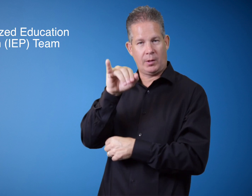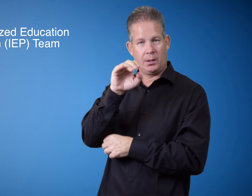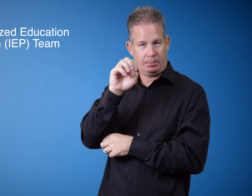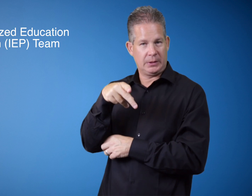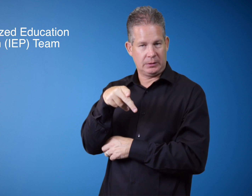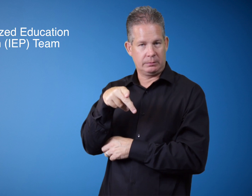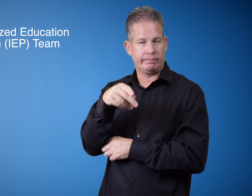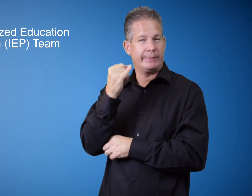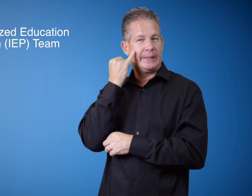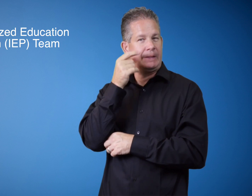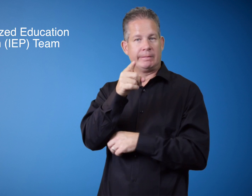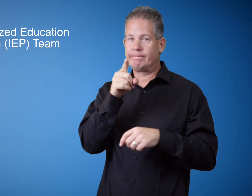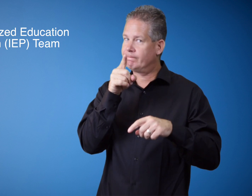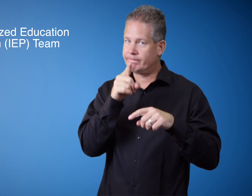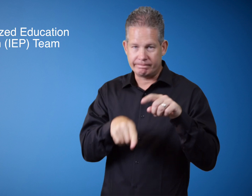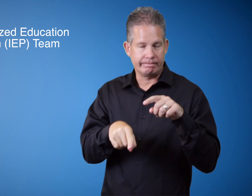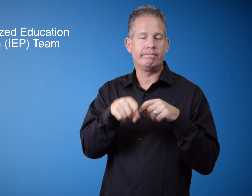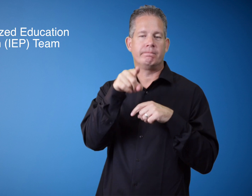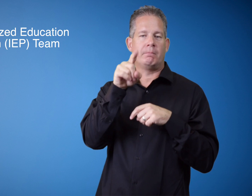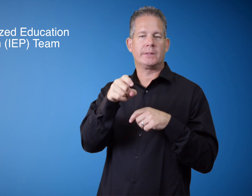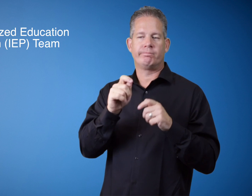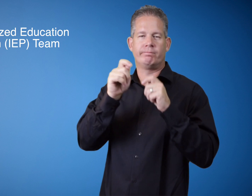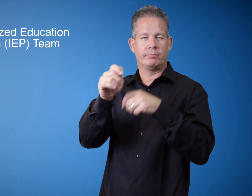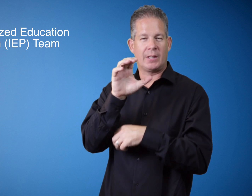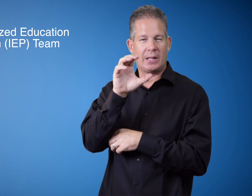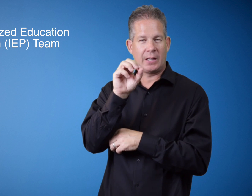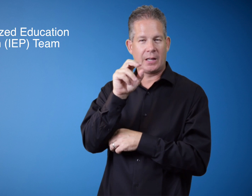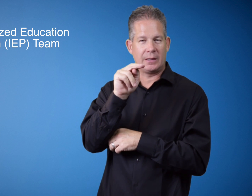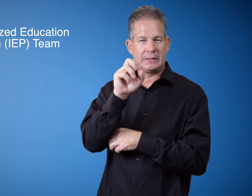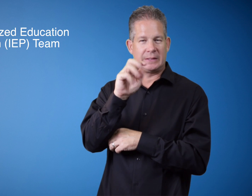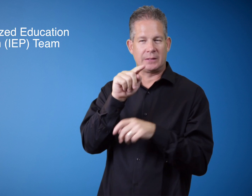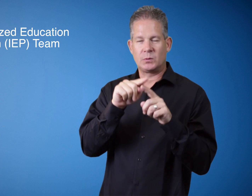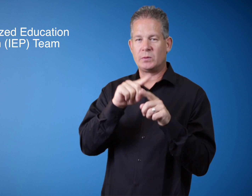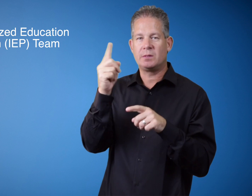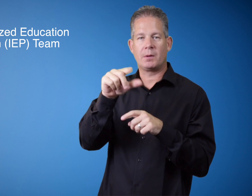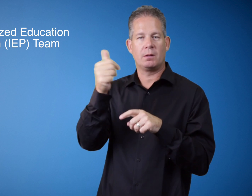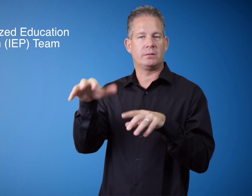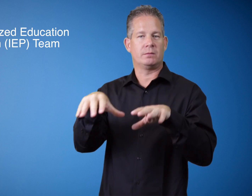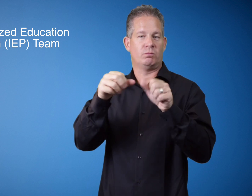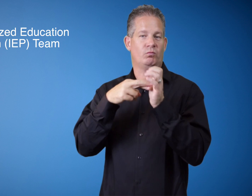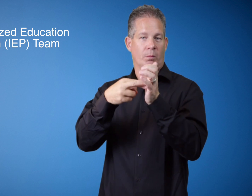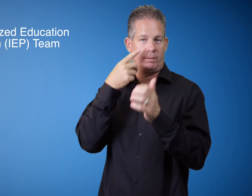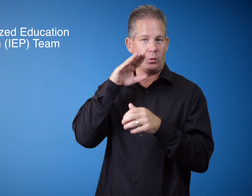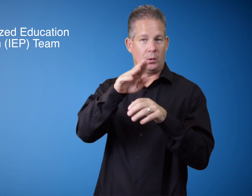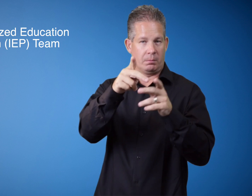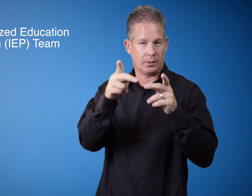invited to participate in these meetings. If for some reason you cannot attend, you must consent to have a representative for you at these